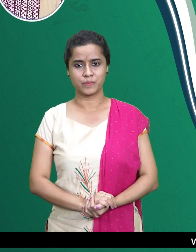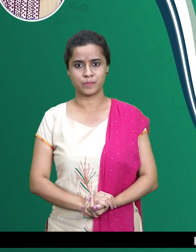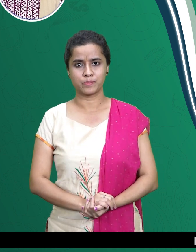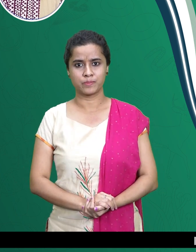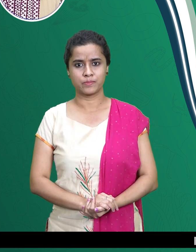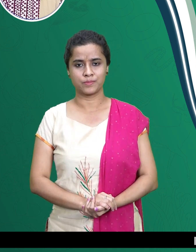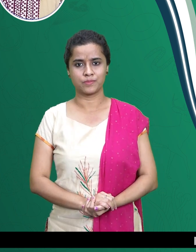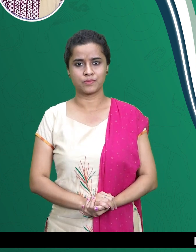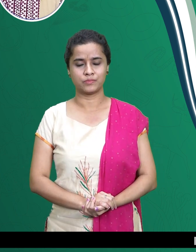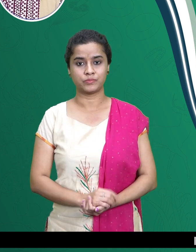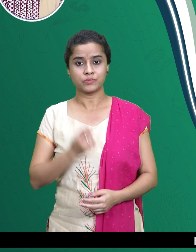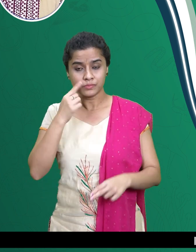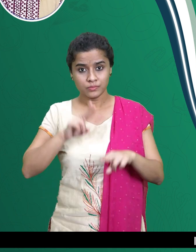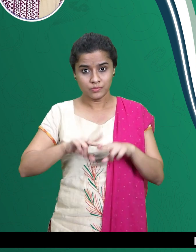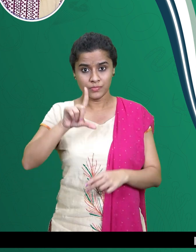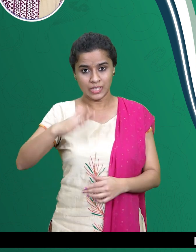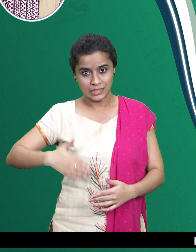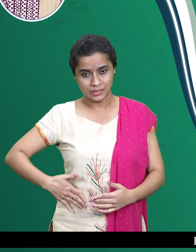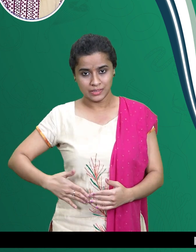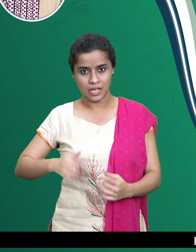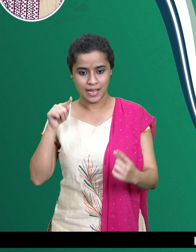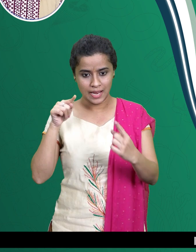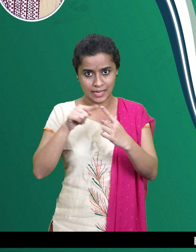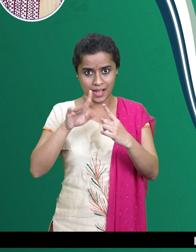If the lungs are the targets.